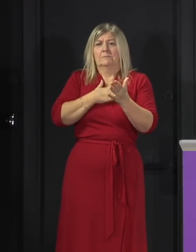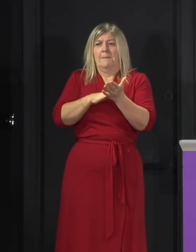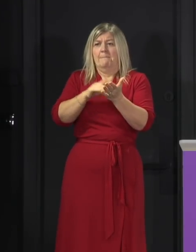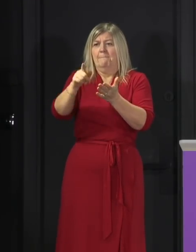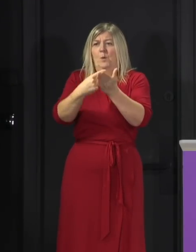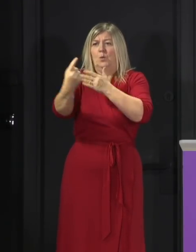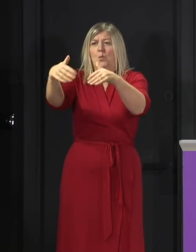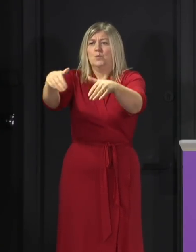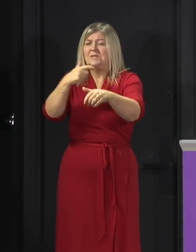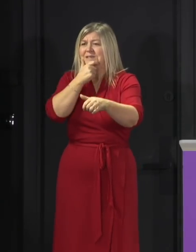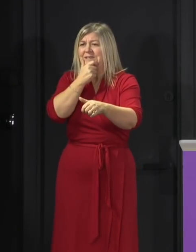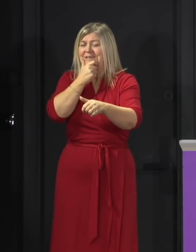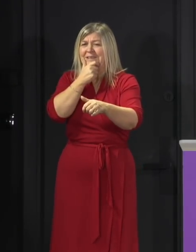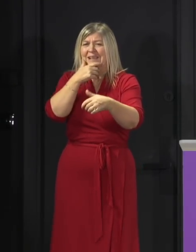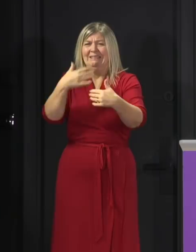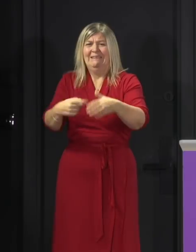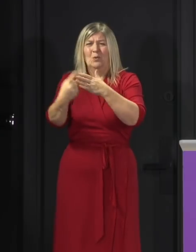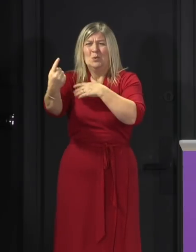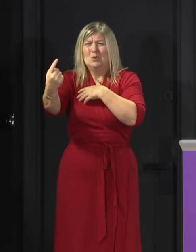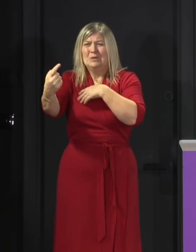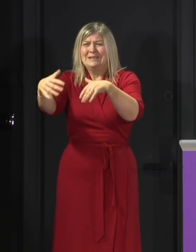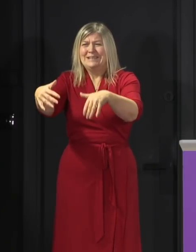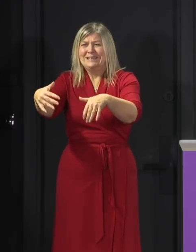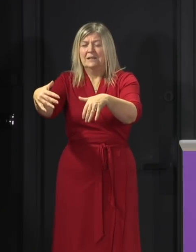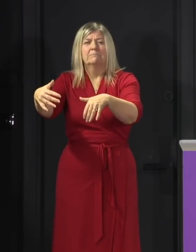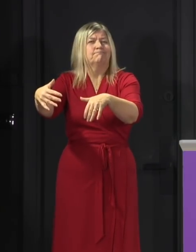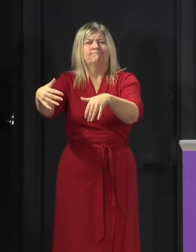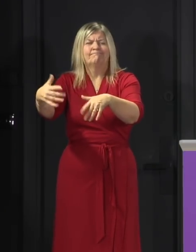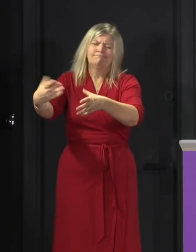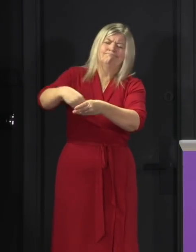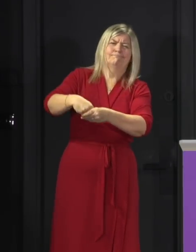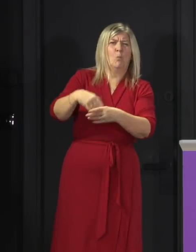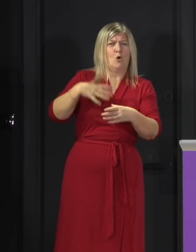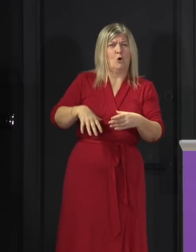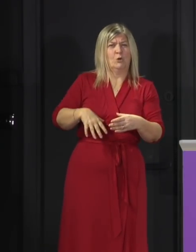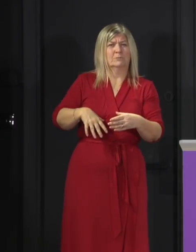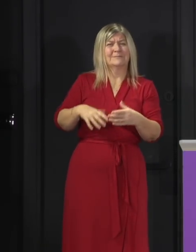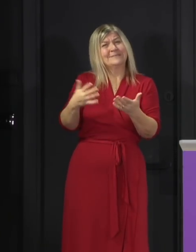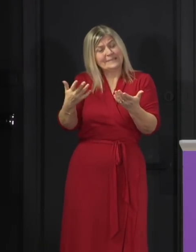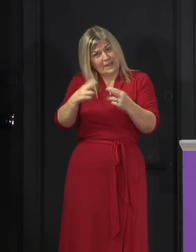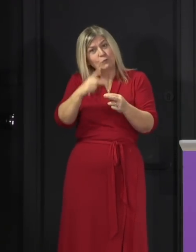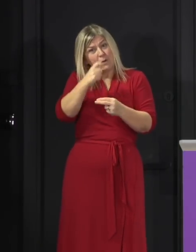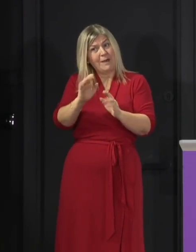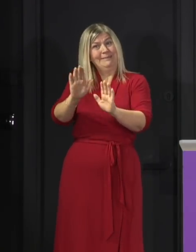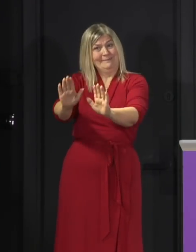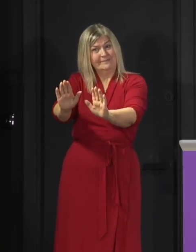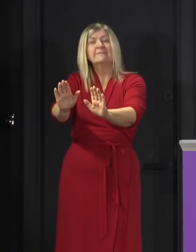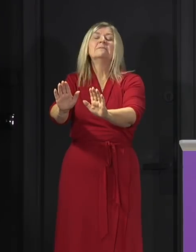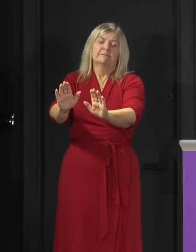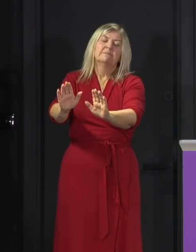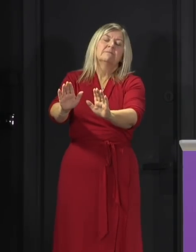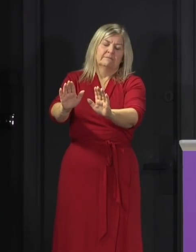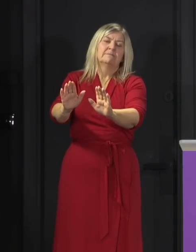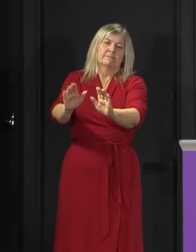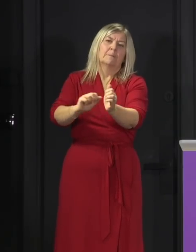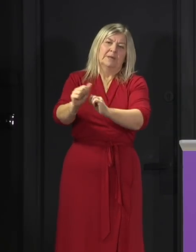safe. Keep it as limited a duration as possible. Follow all the other precautions I've been talking about. But if you can avoid it